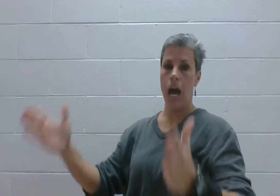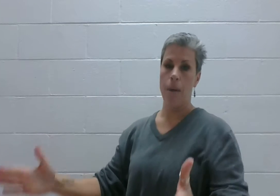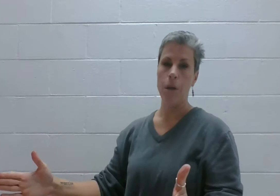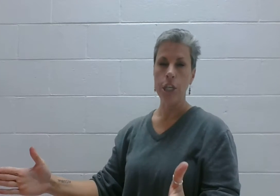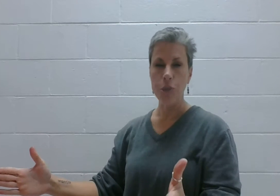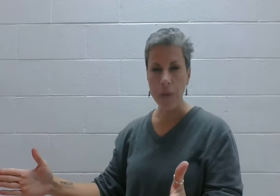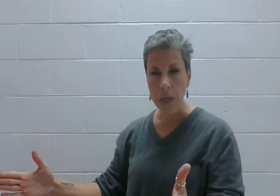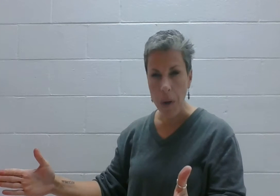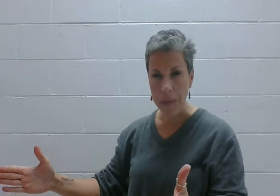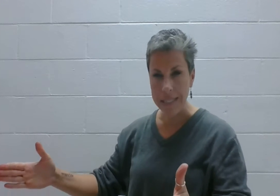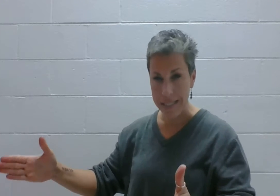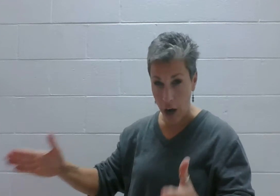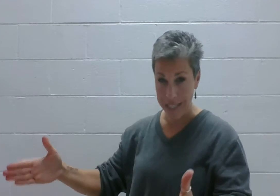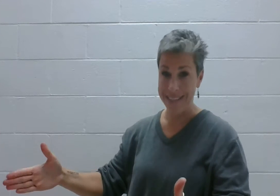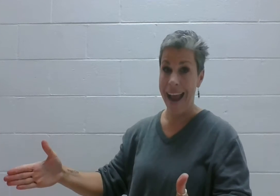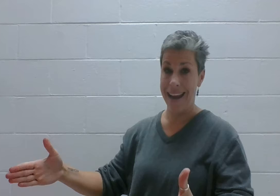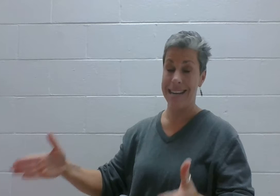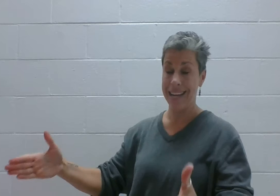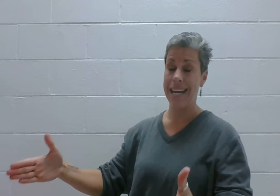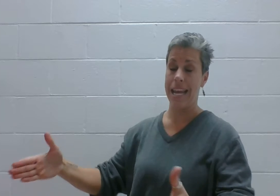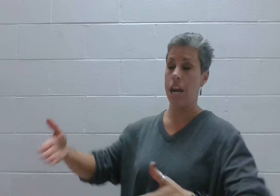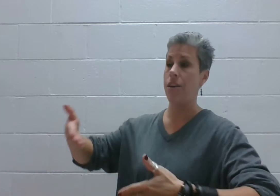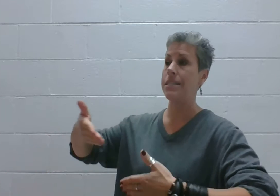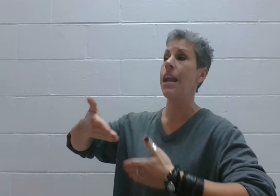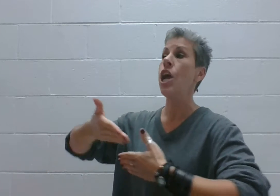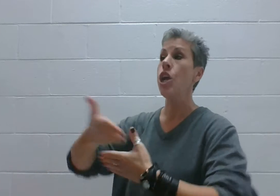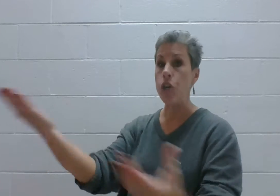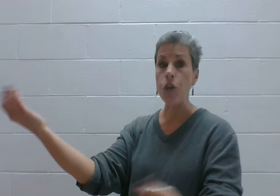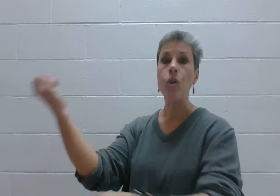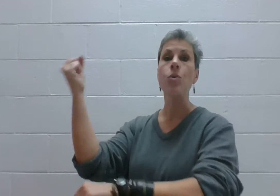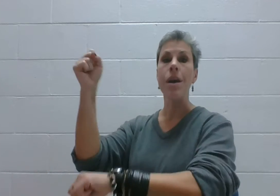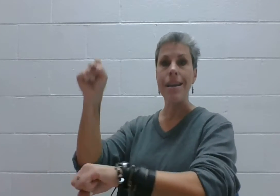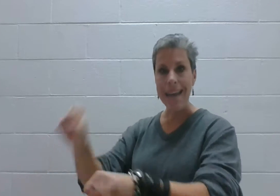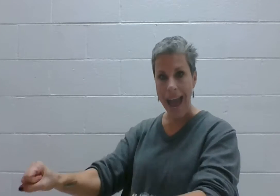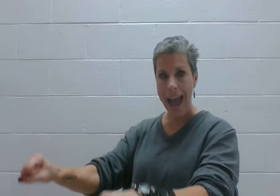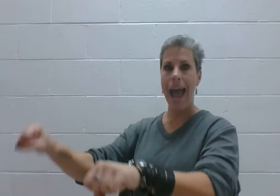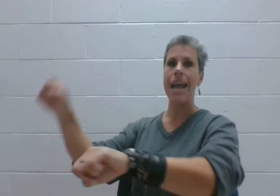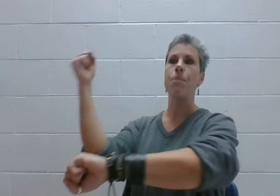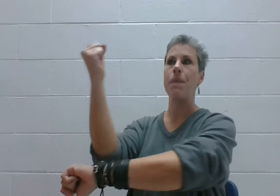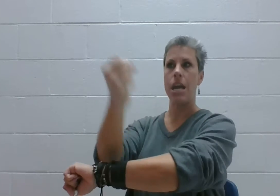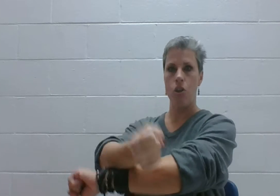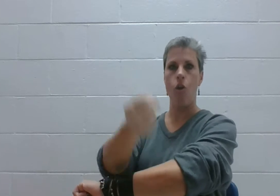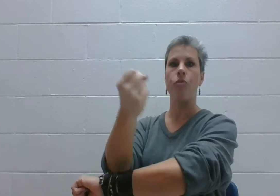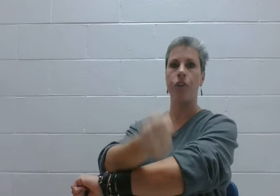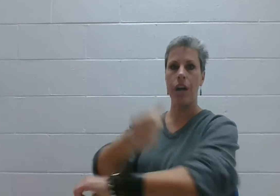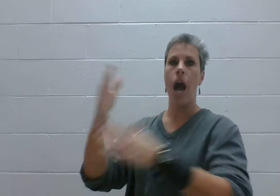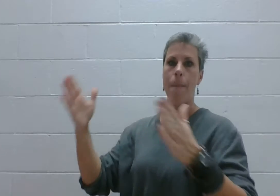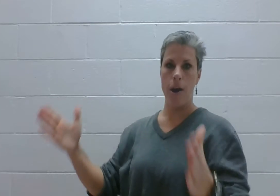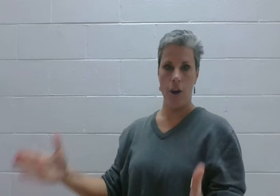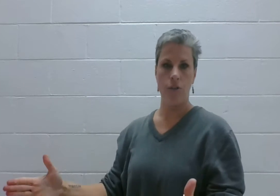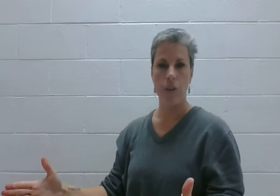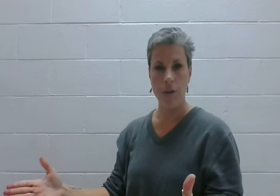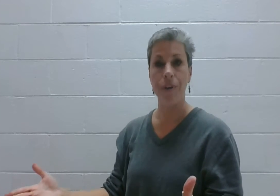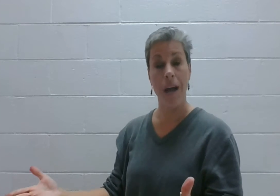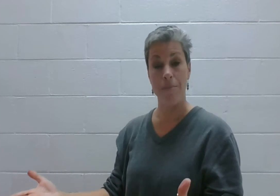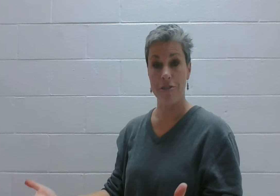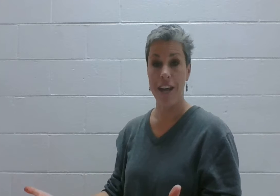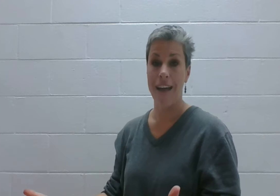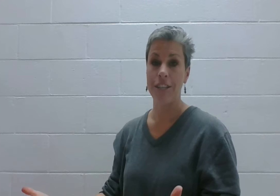overcome. So really what we are signing here is that you can be an overcomer. You can overcome your